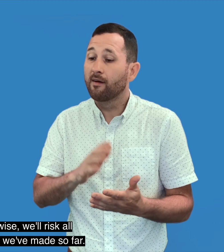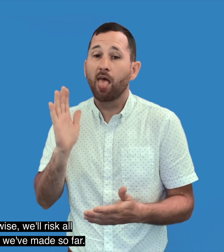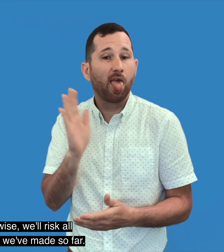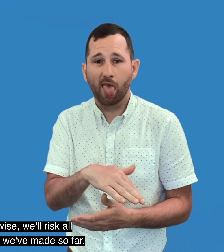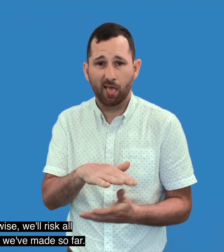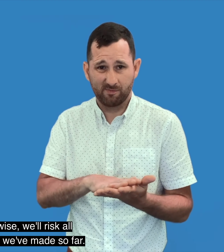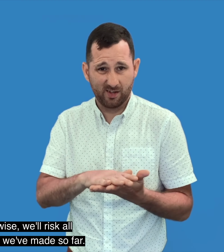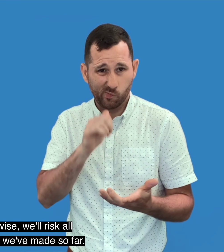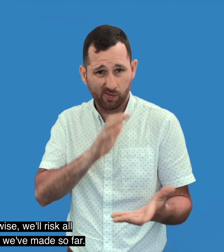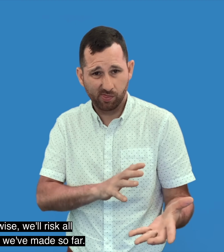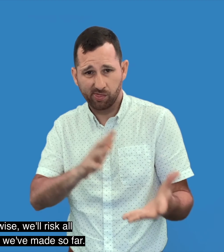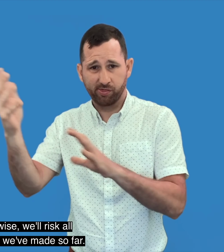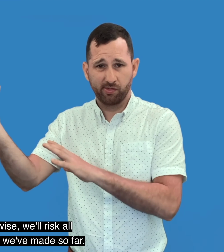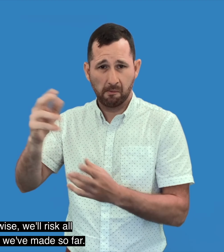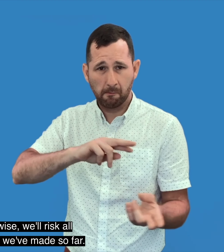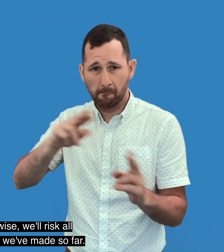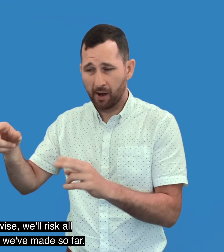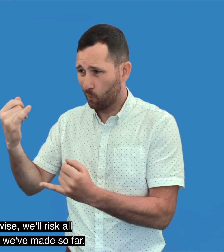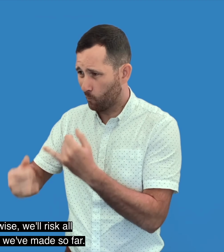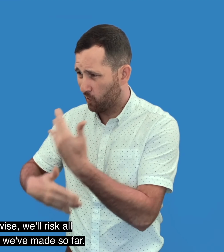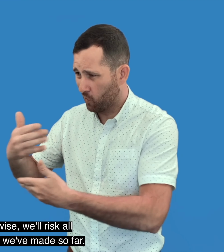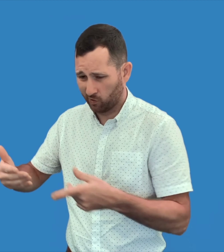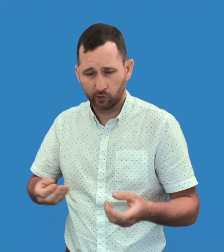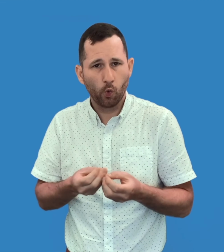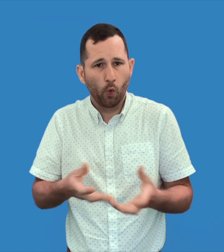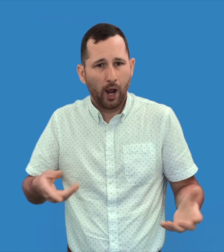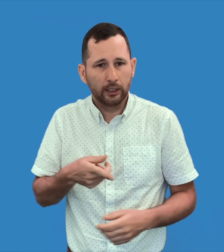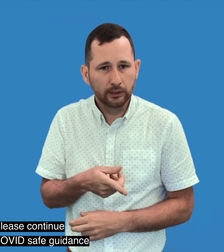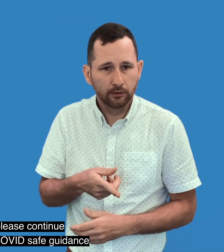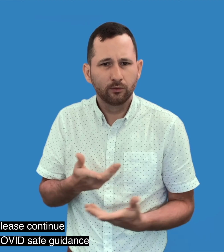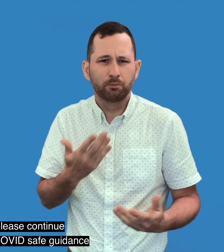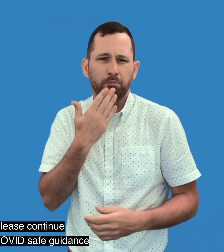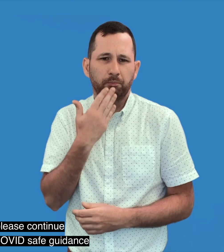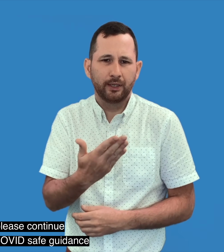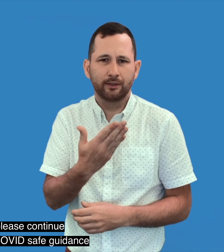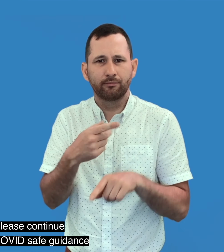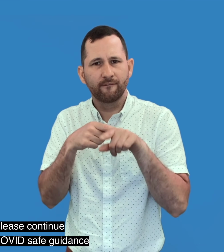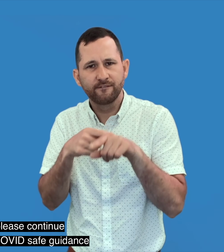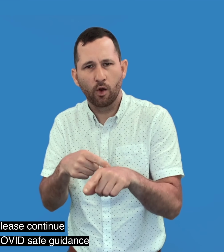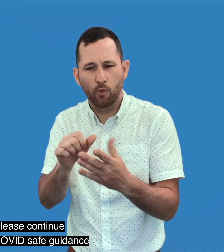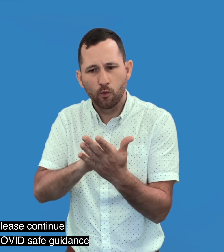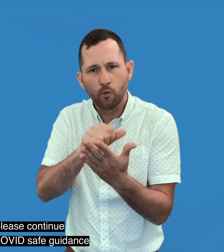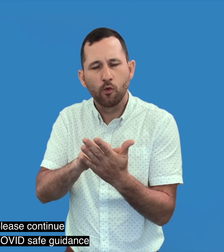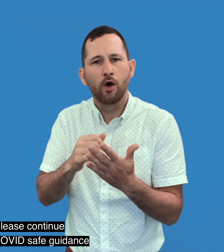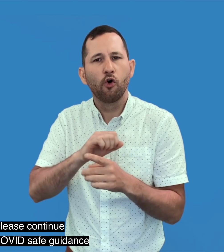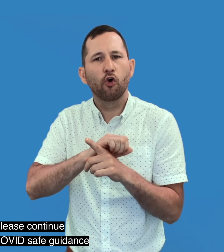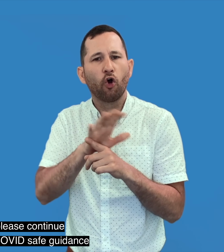Otherwise, we'll risk the efforts we've made so far. So please continue following COVID-safe guidance,